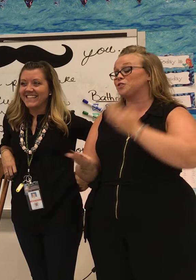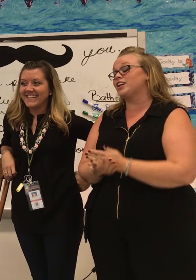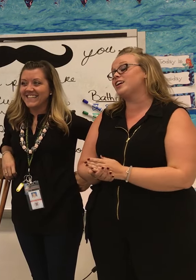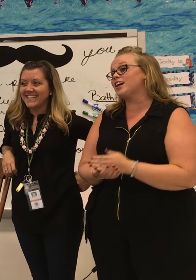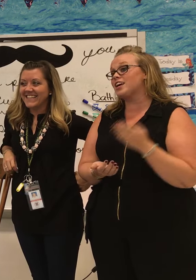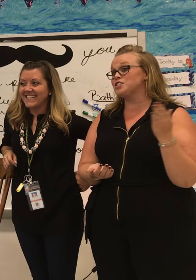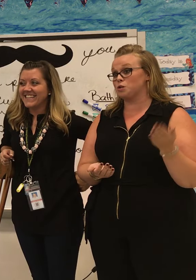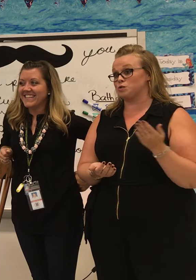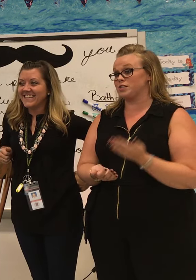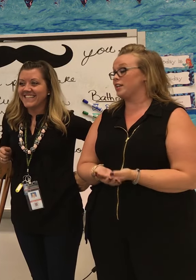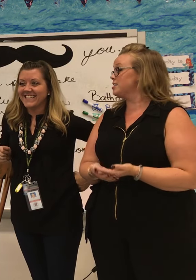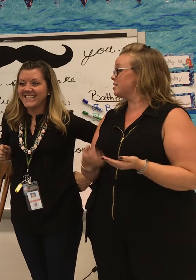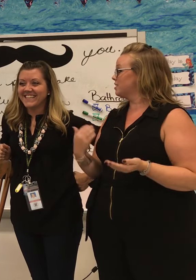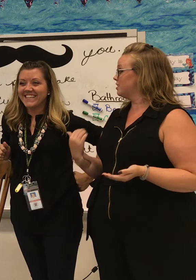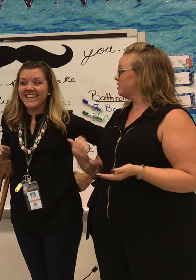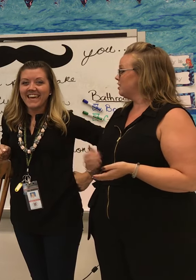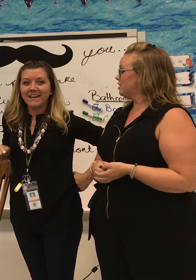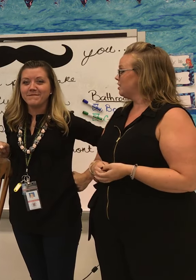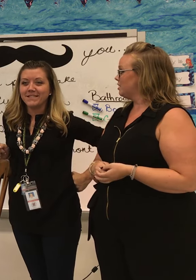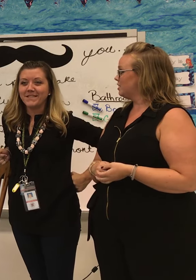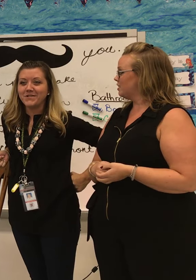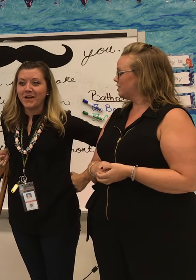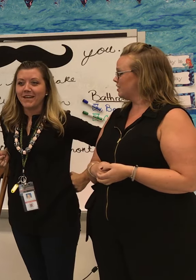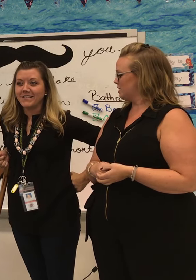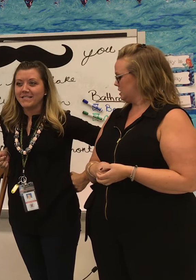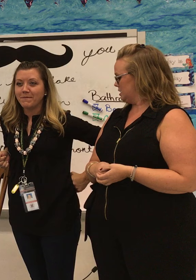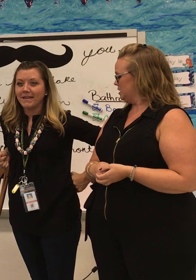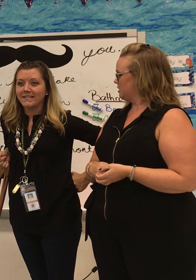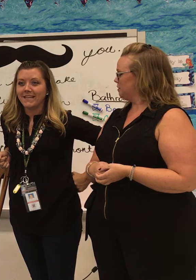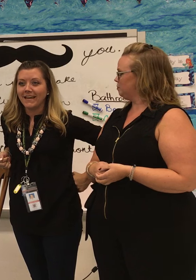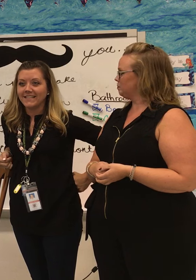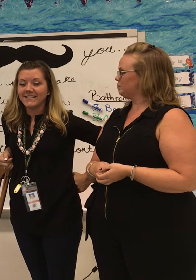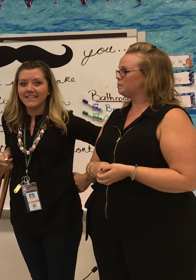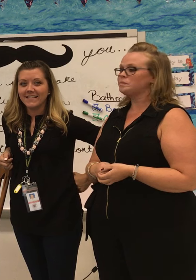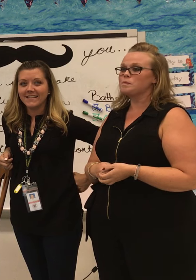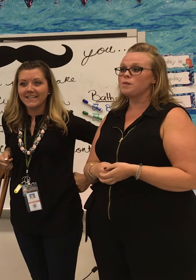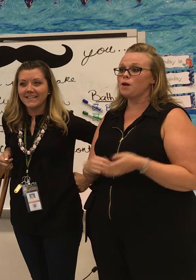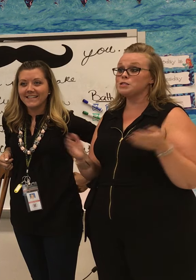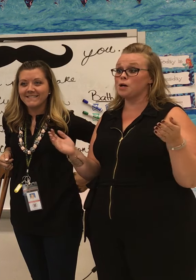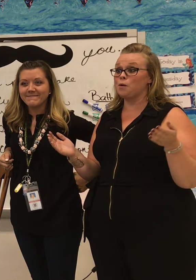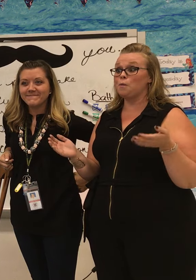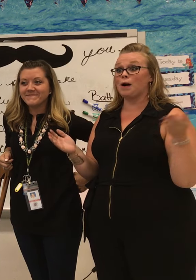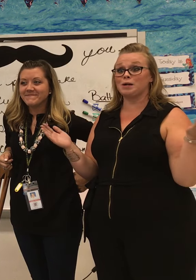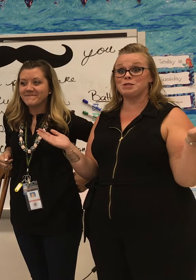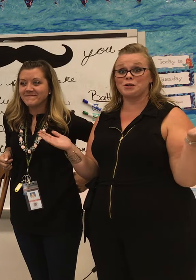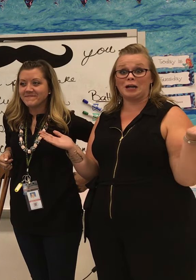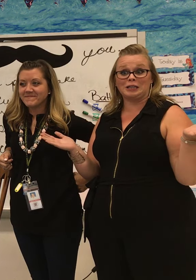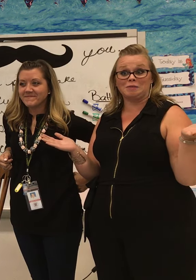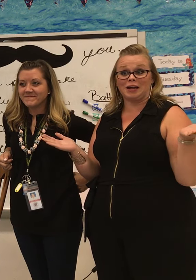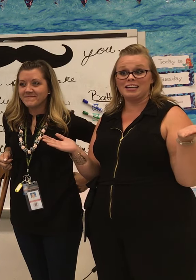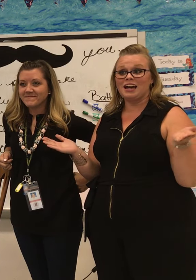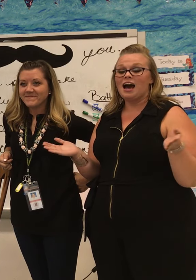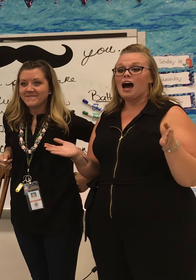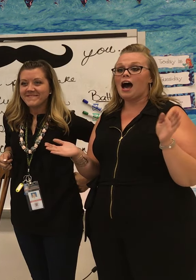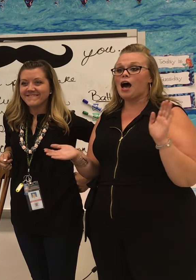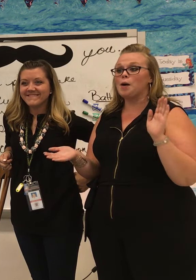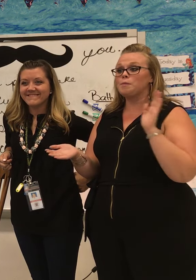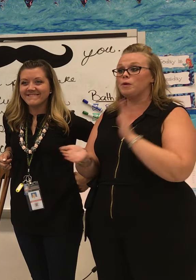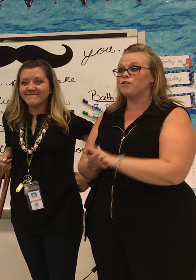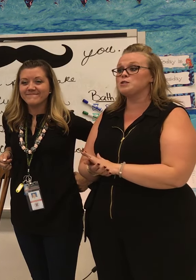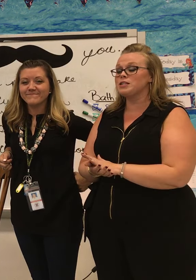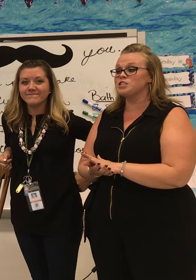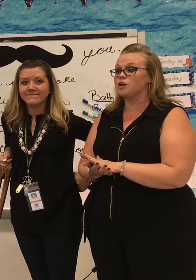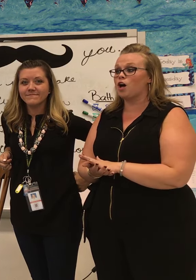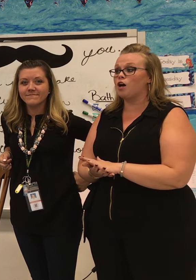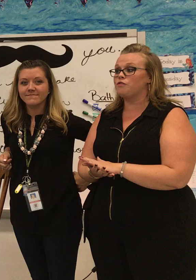Brennan. I teach reading and social studies. I'm Jessica Drawdy. I teach math and science. So, welcome to curriculum night.